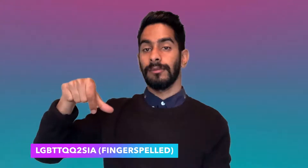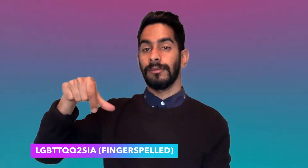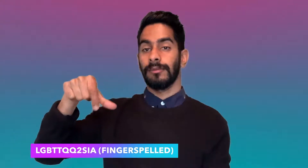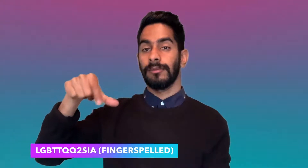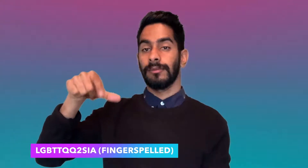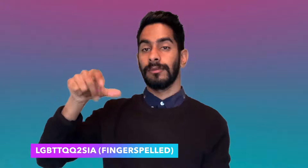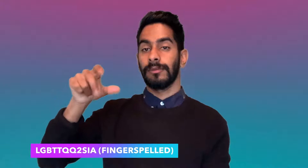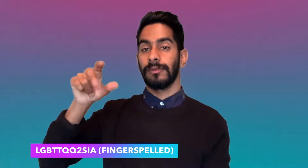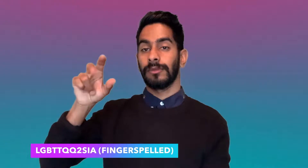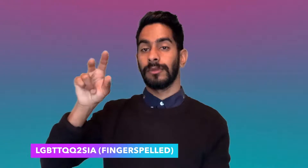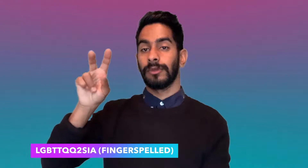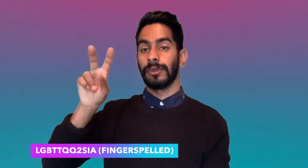Q